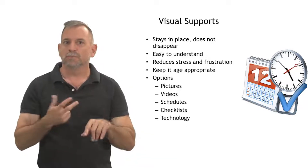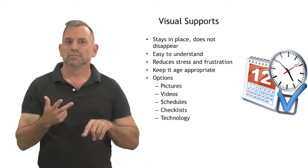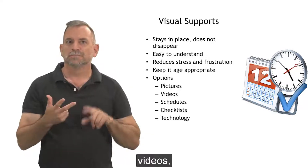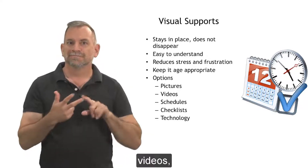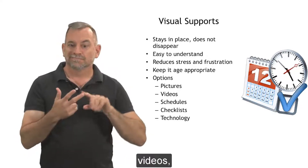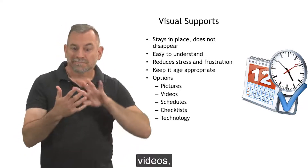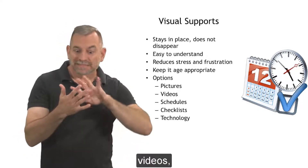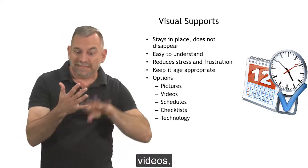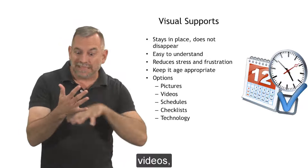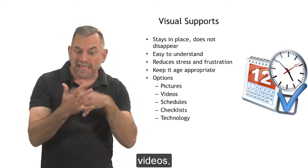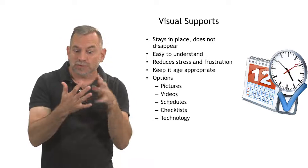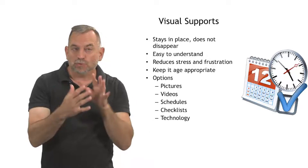videos,